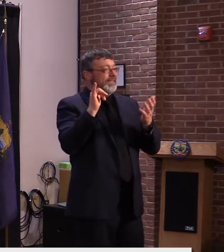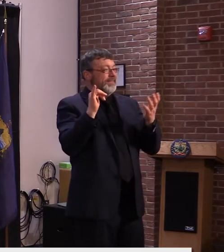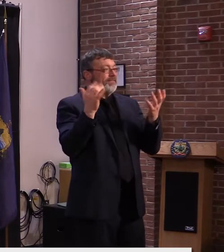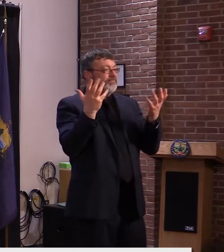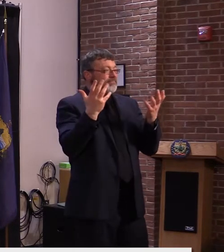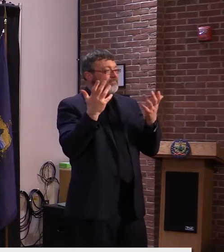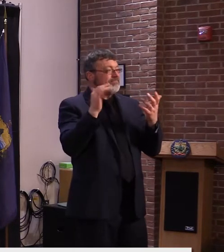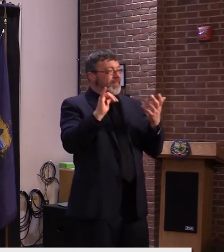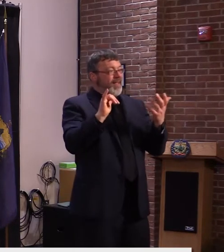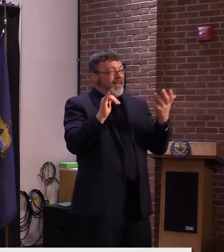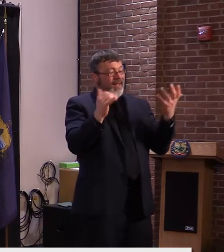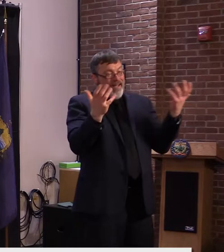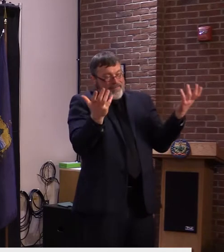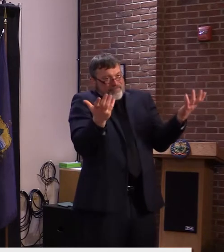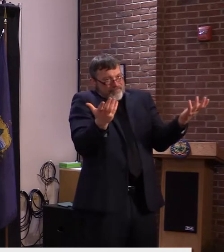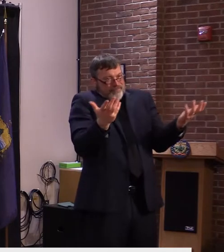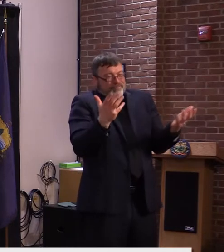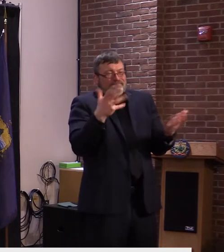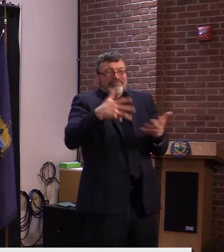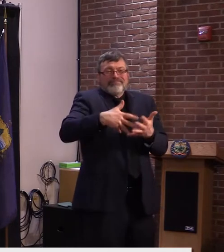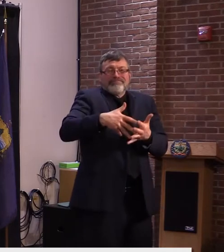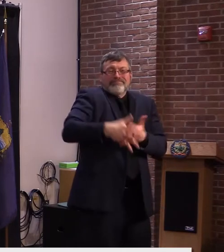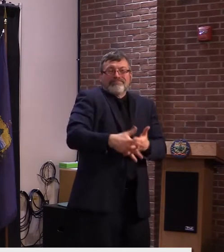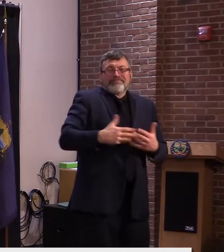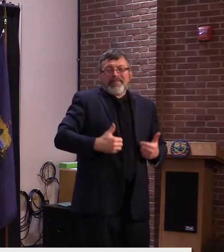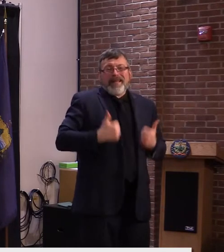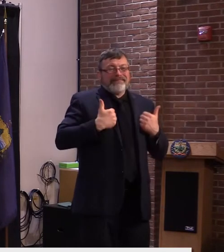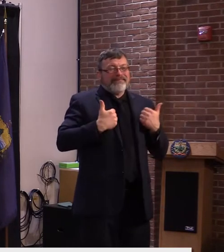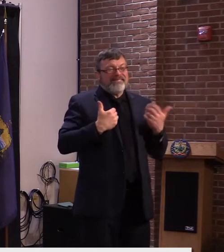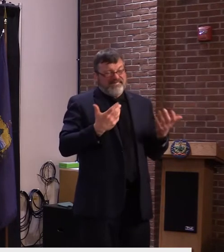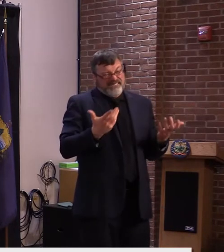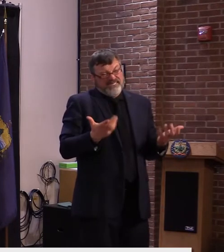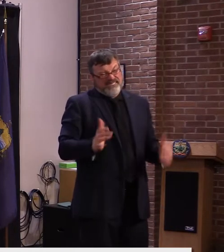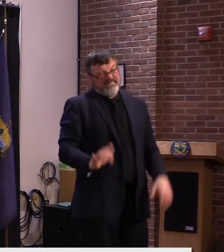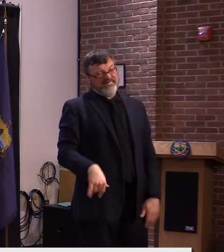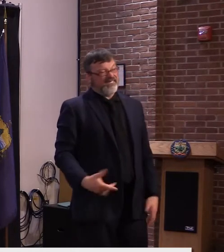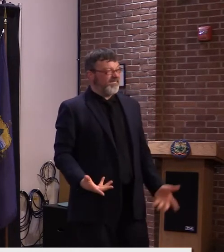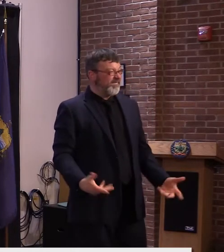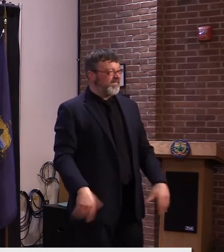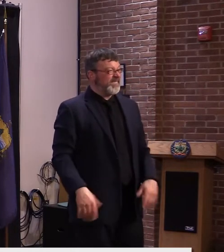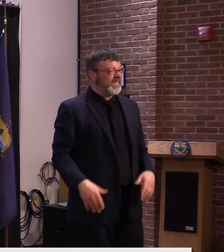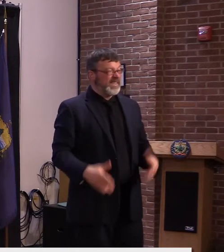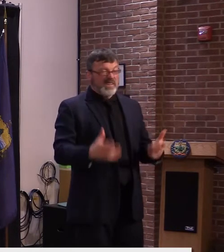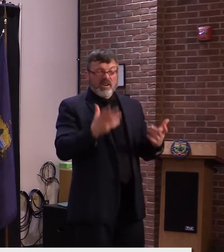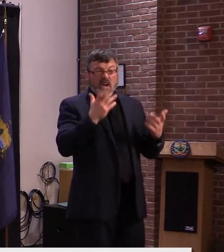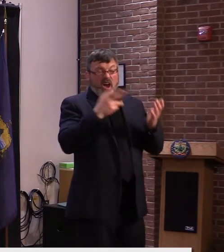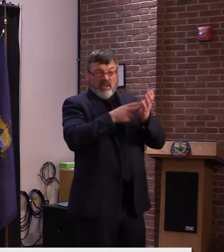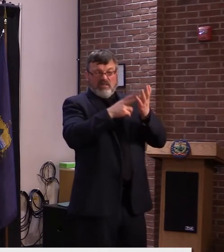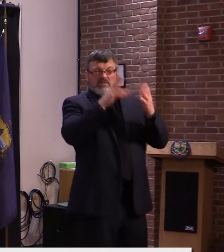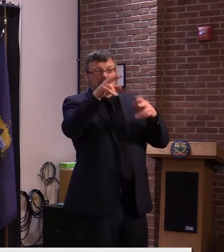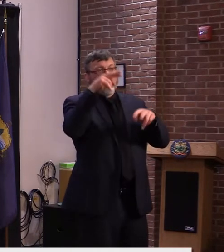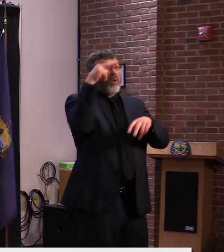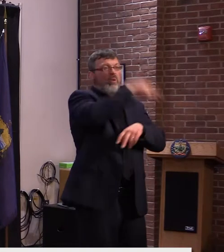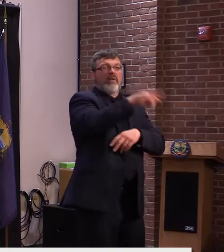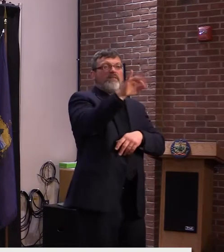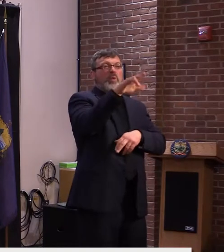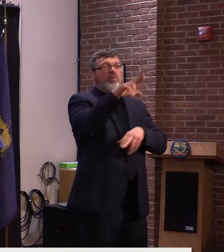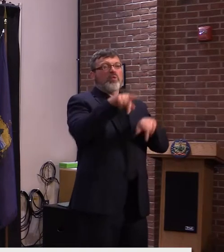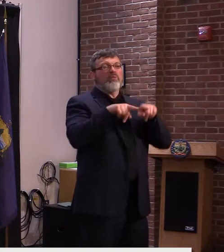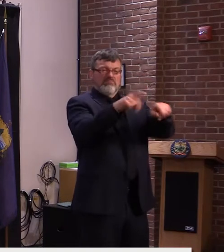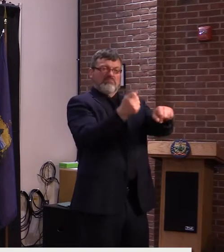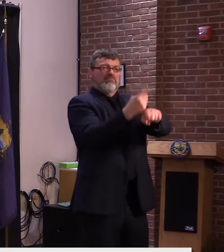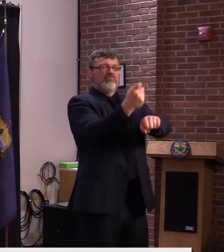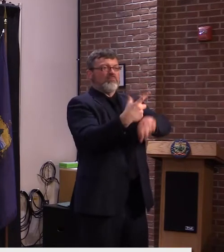right before our eyes. And just like with the flu, there's going to be different variants. We're going to have to, I